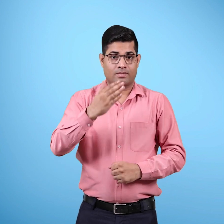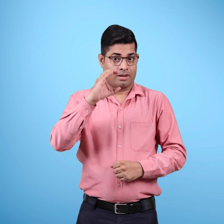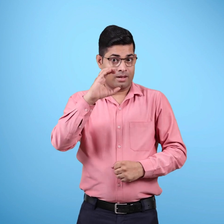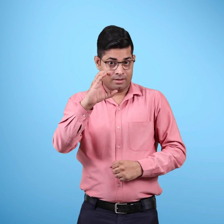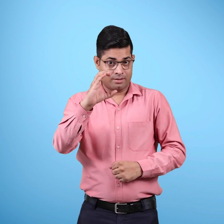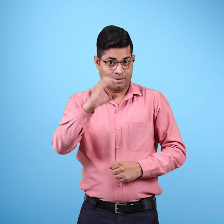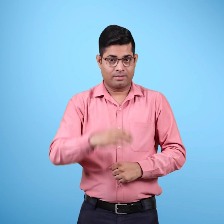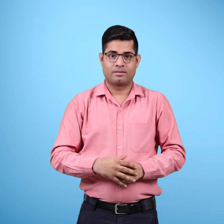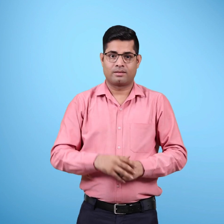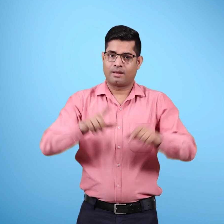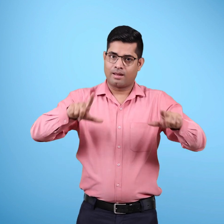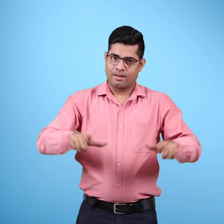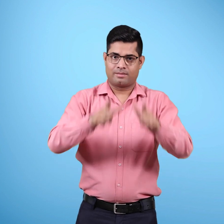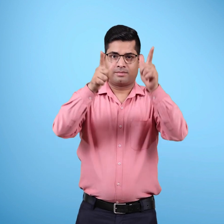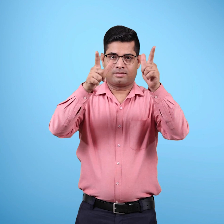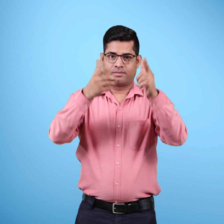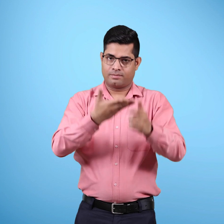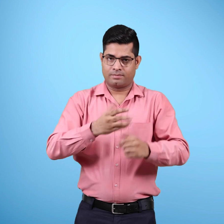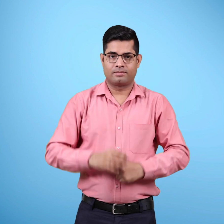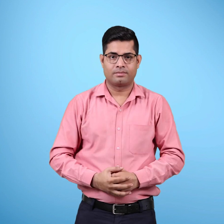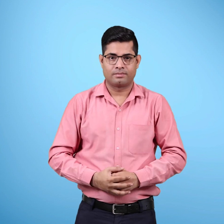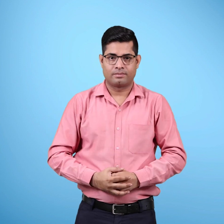and figure C shows a tree.